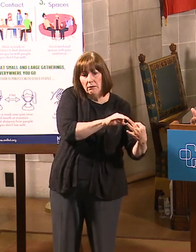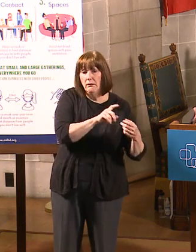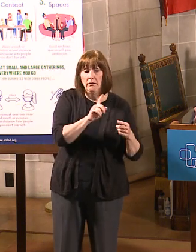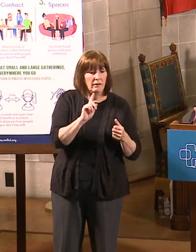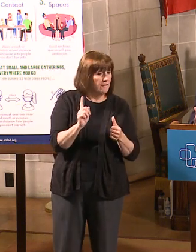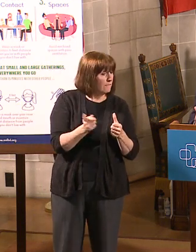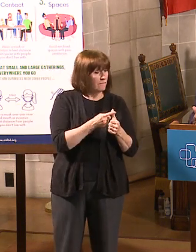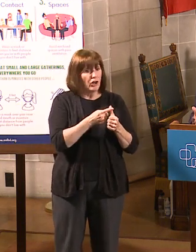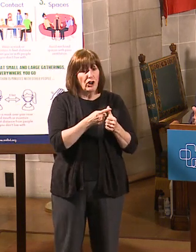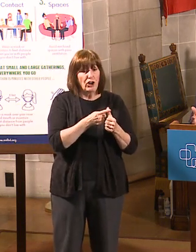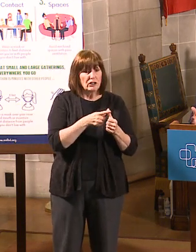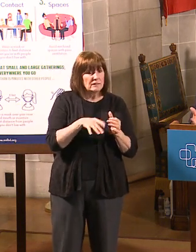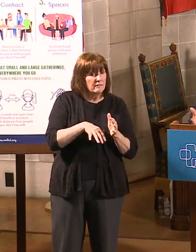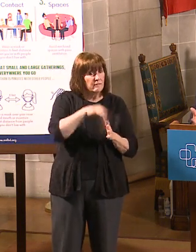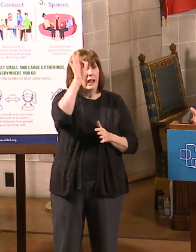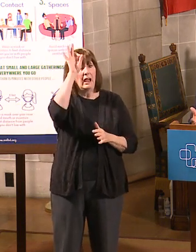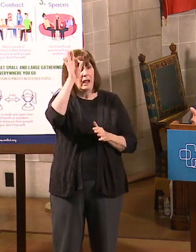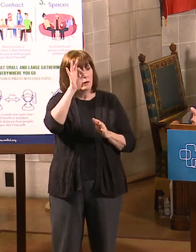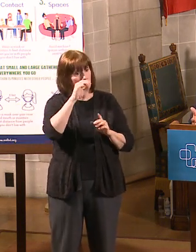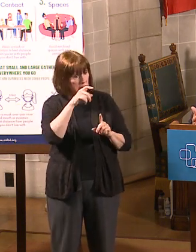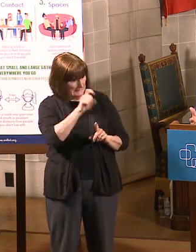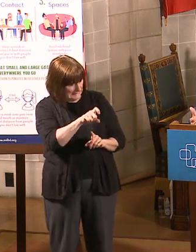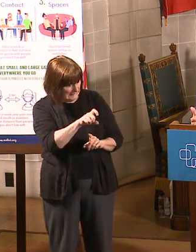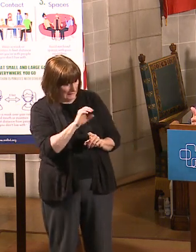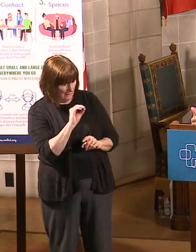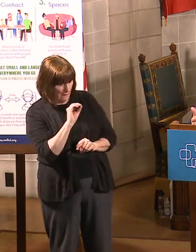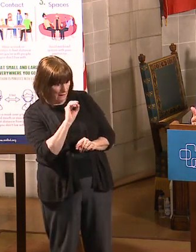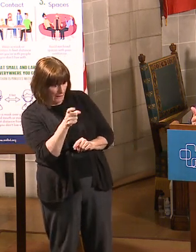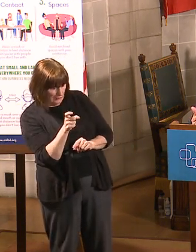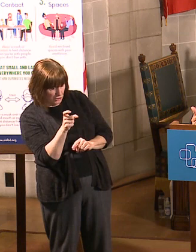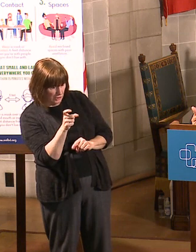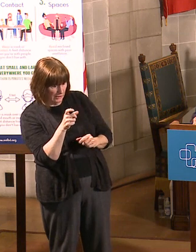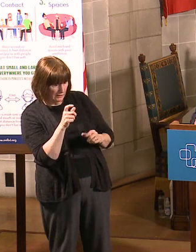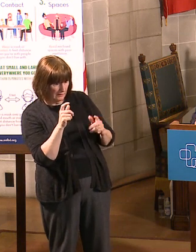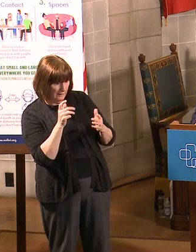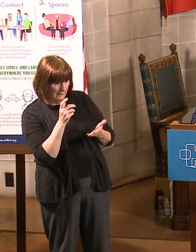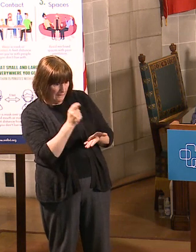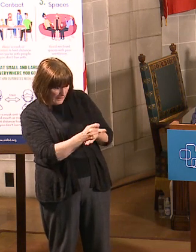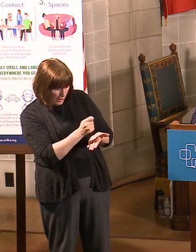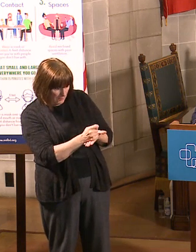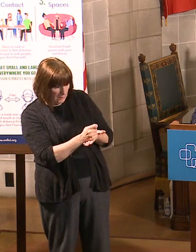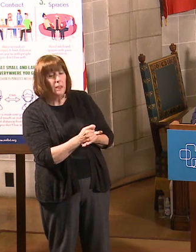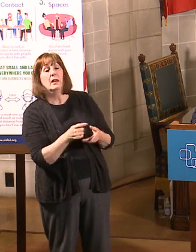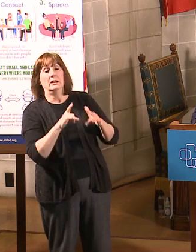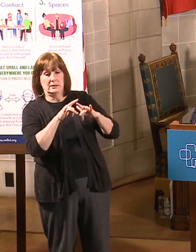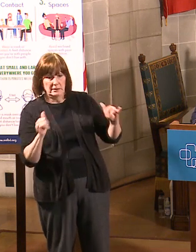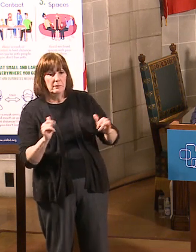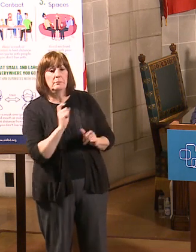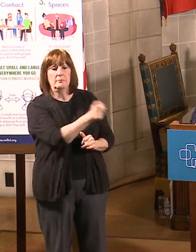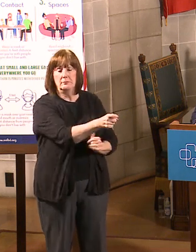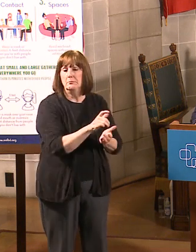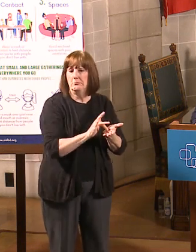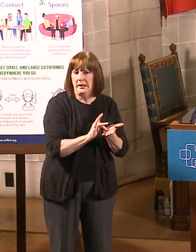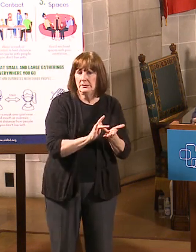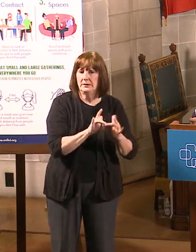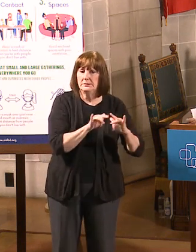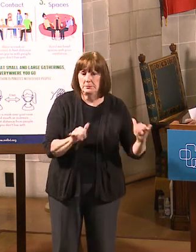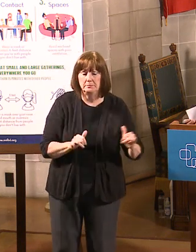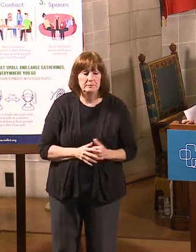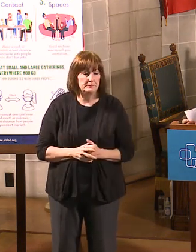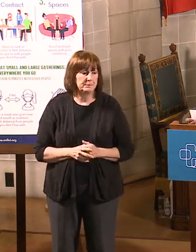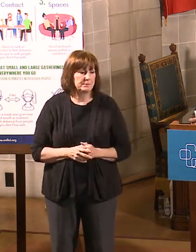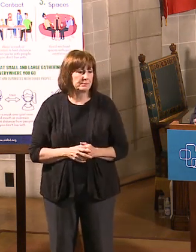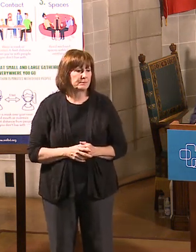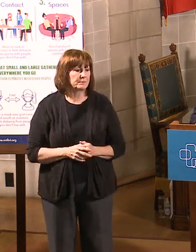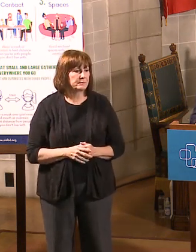patient is found to need oxygen therapy, they'll start Remdezavir treatment. So